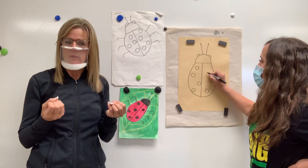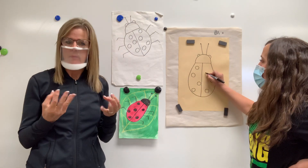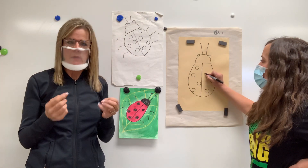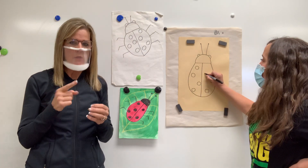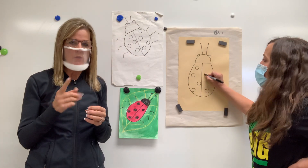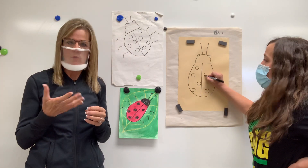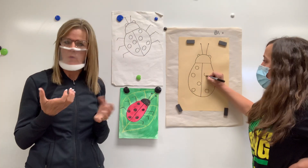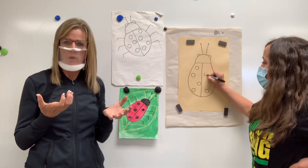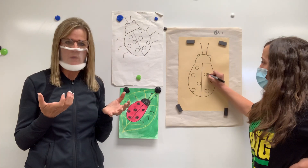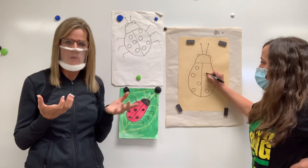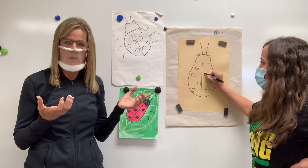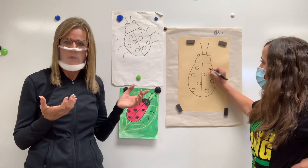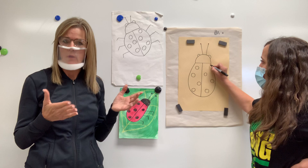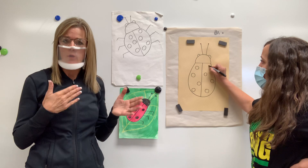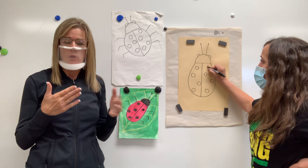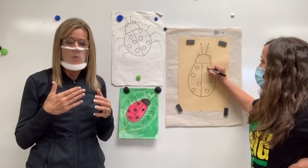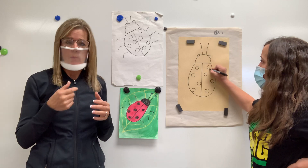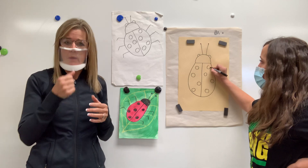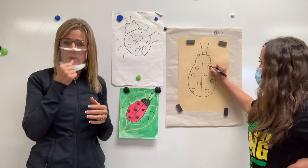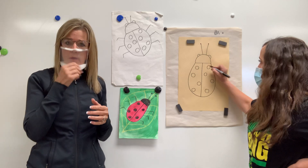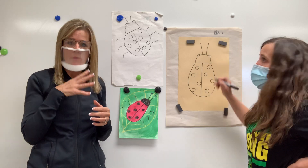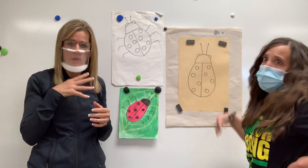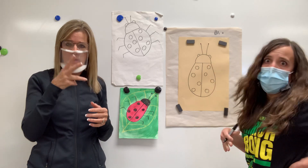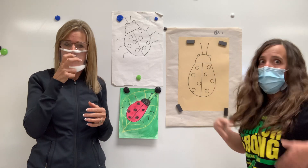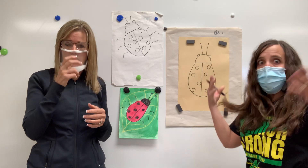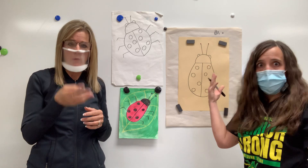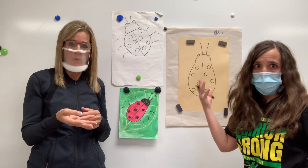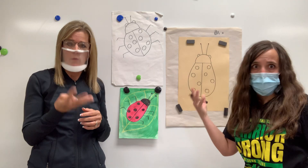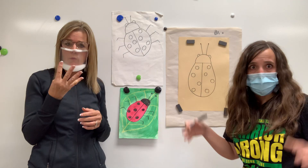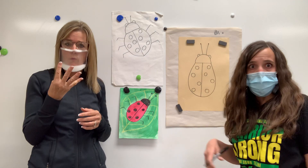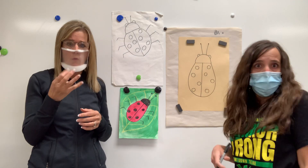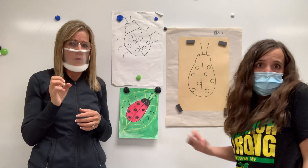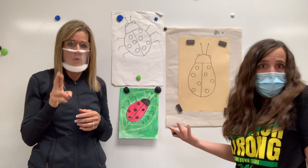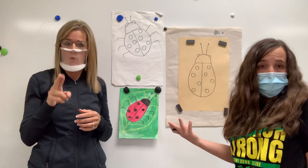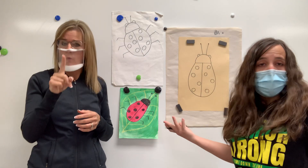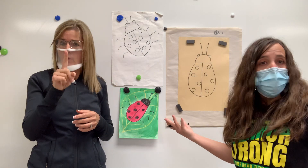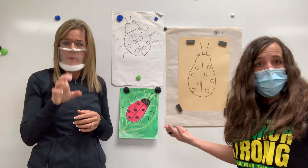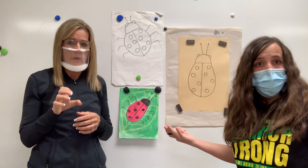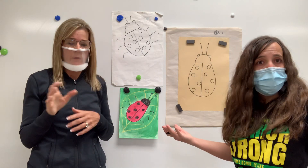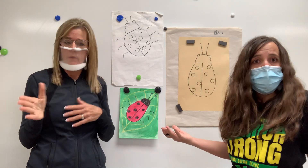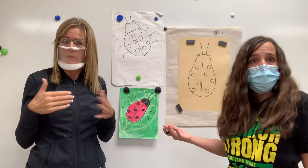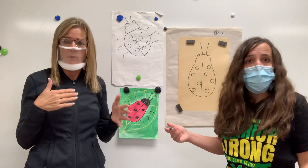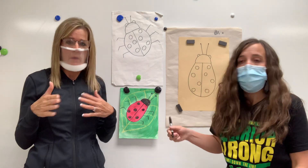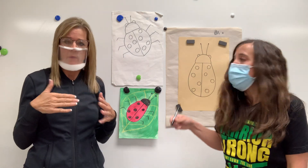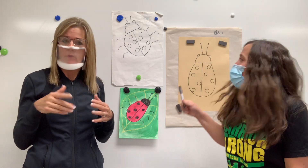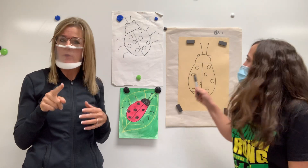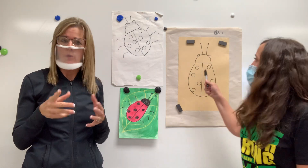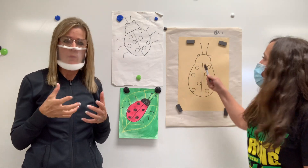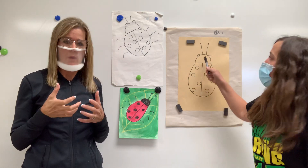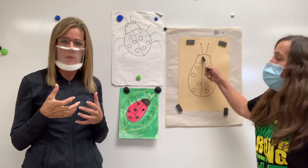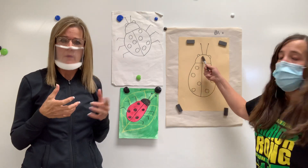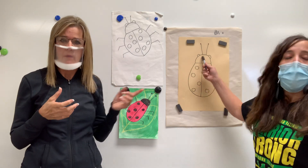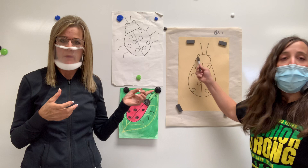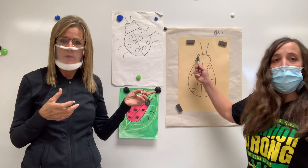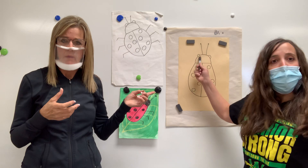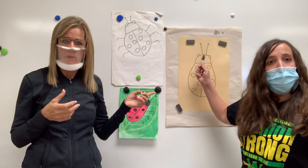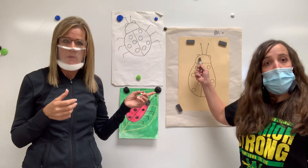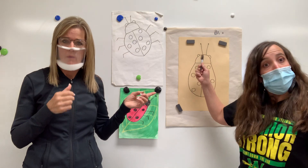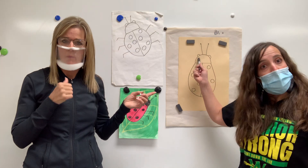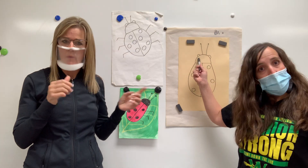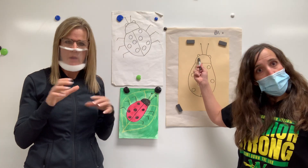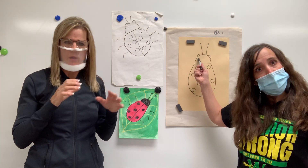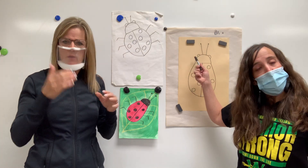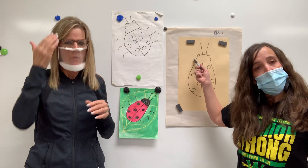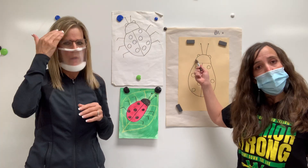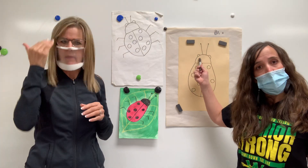a ladybug with 4 circles. You might have a ladybug with 100 circles. I don't know, just make however many circles you want. We're not gonna do it